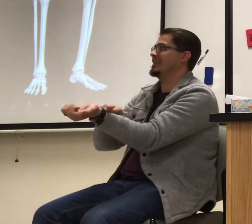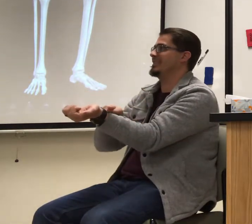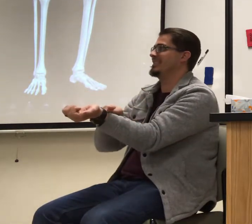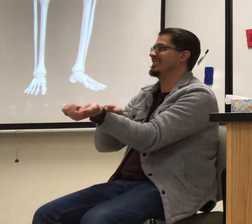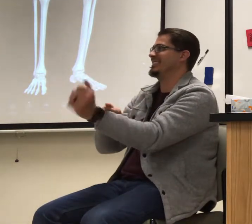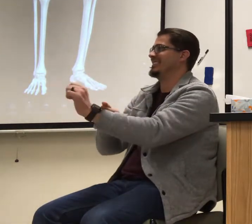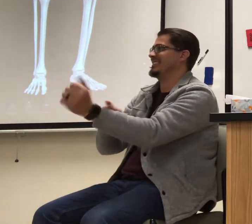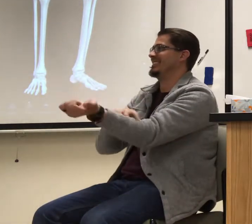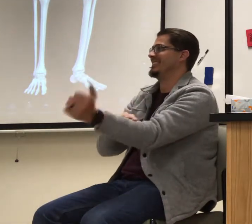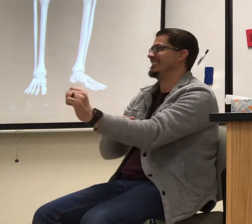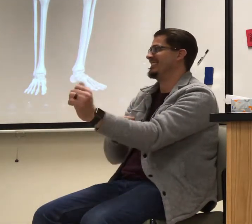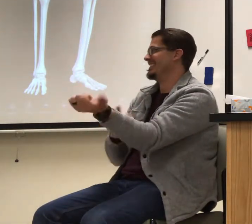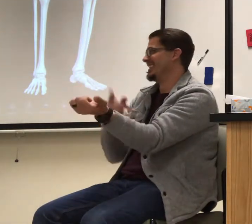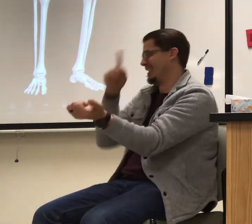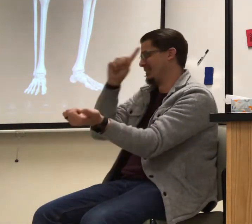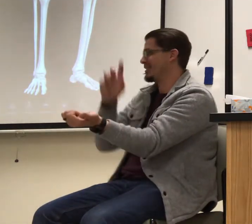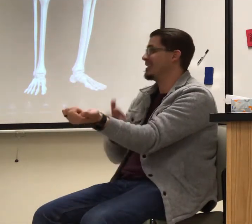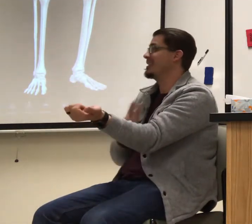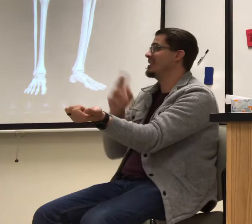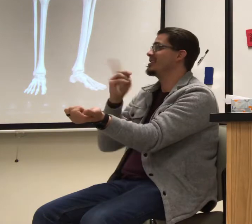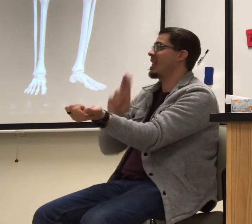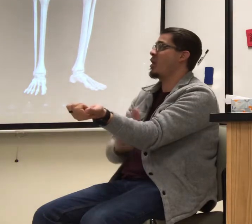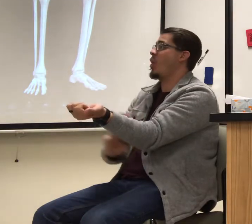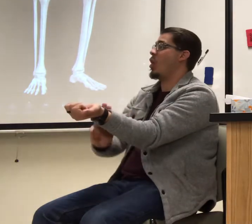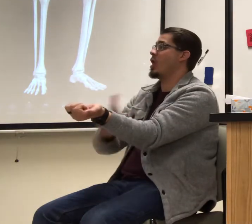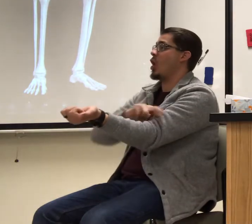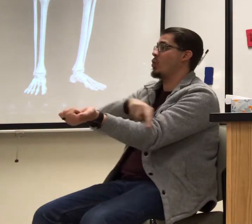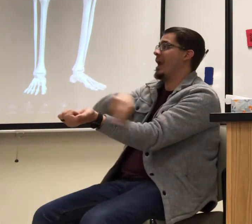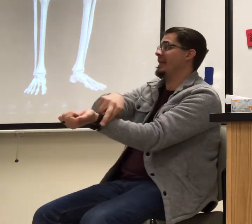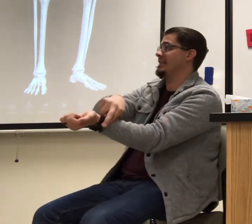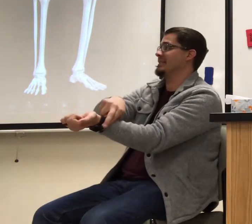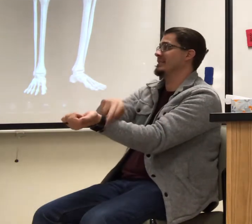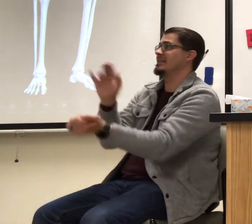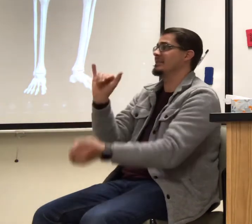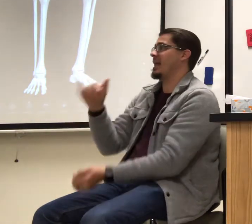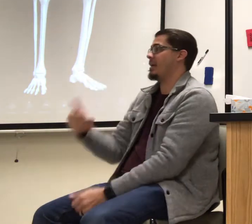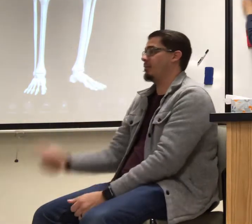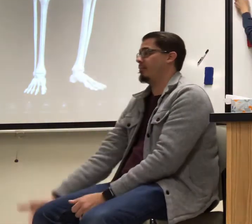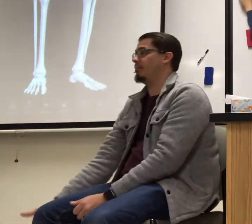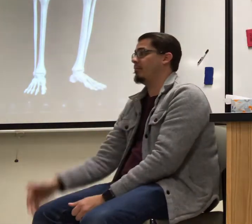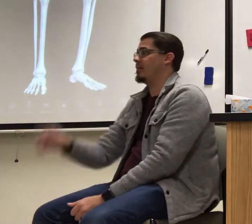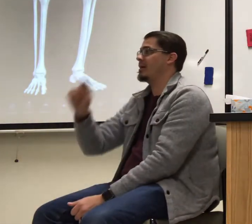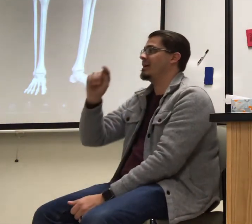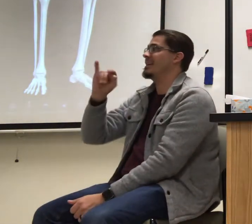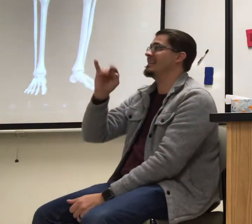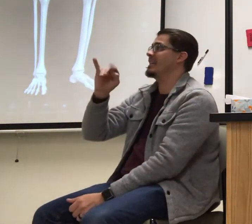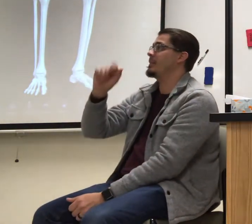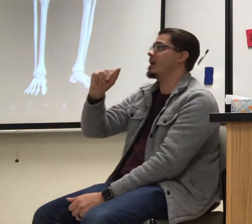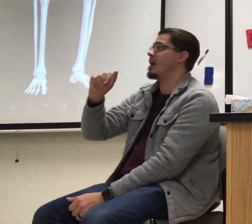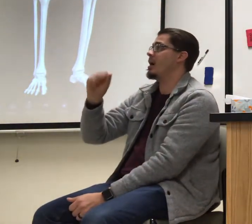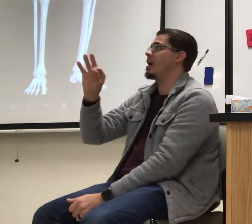forearm of the lower limb.